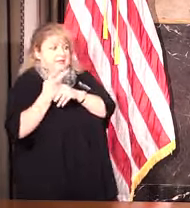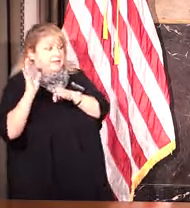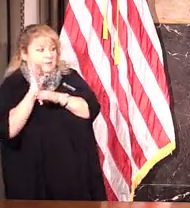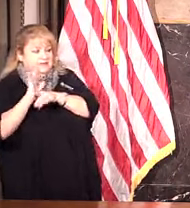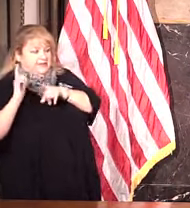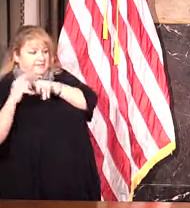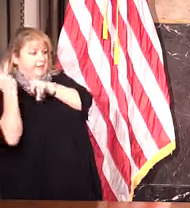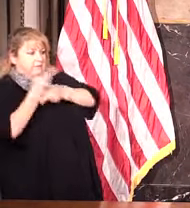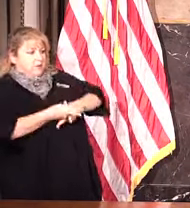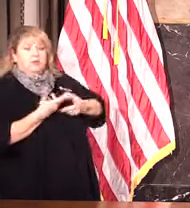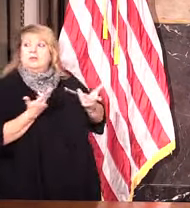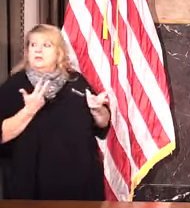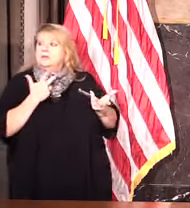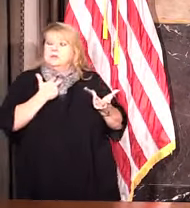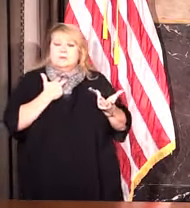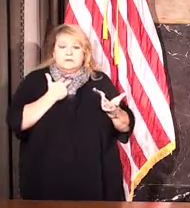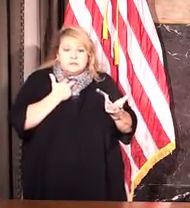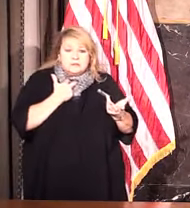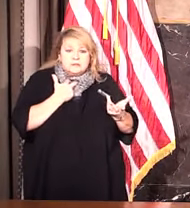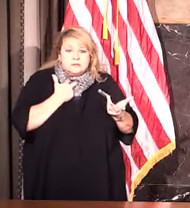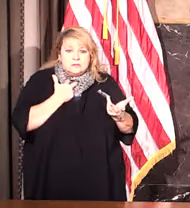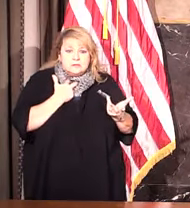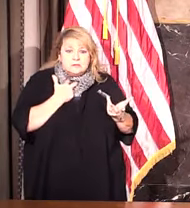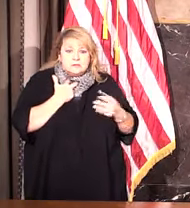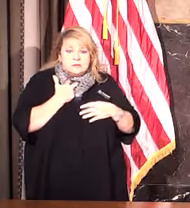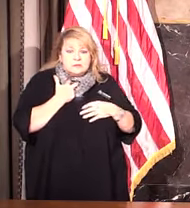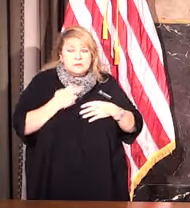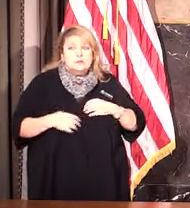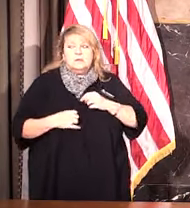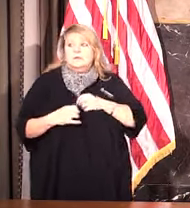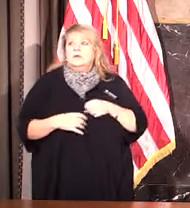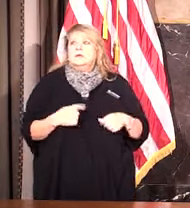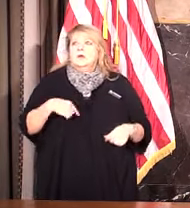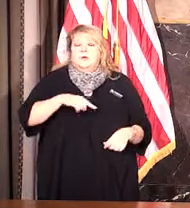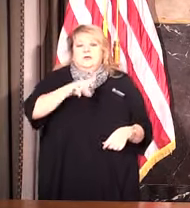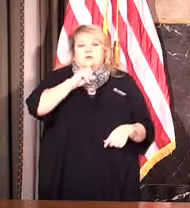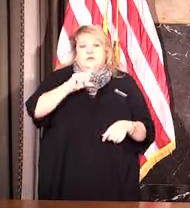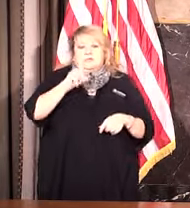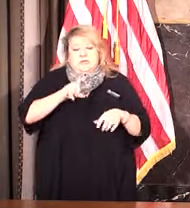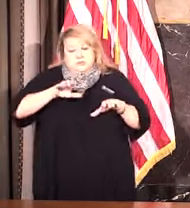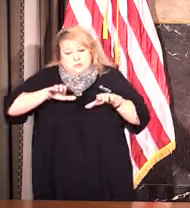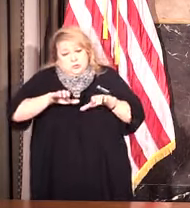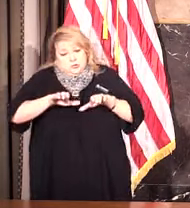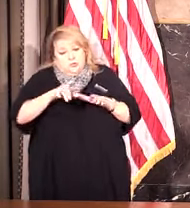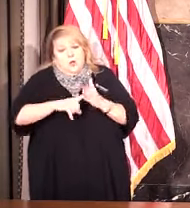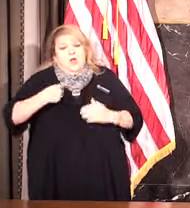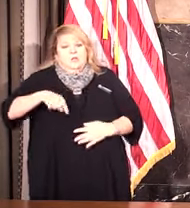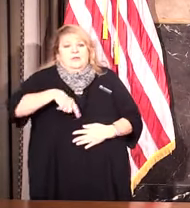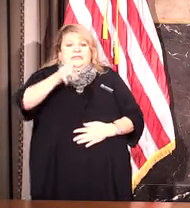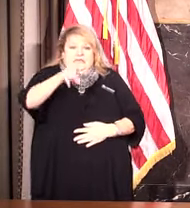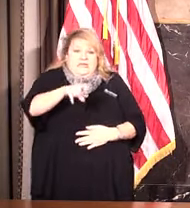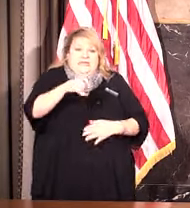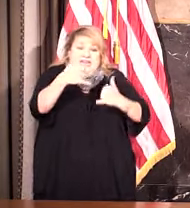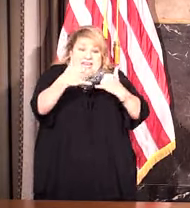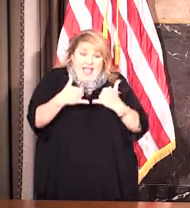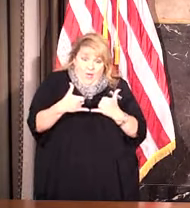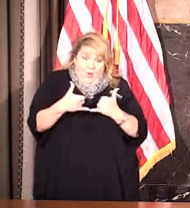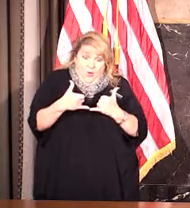Which is why we have to do everything we can now before we get in the position where we don't have the capacity to